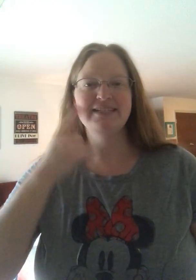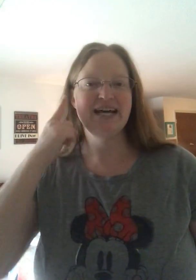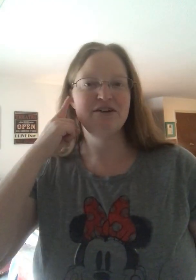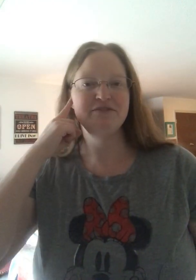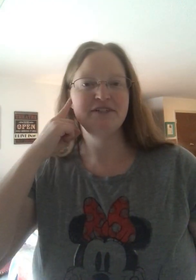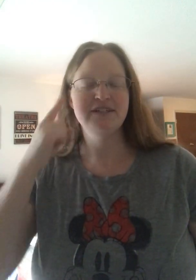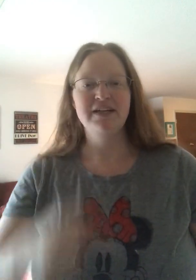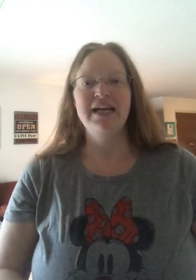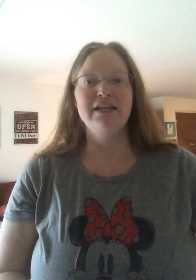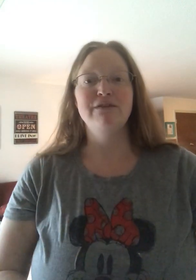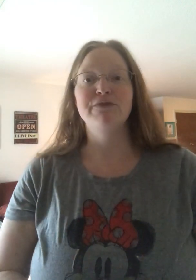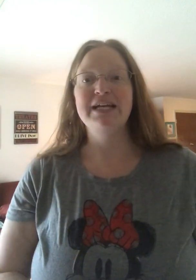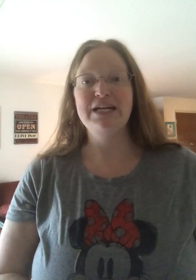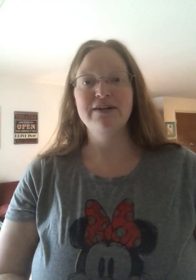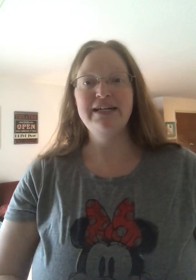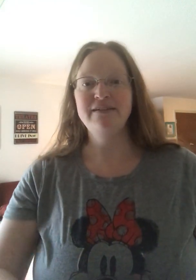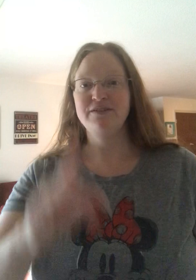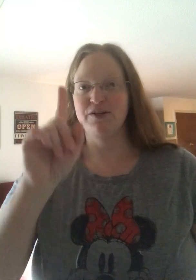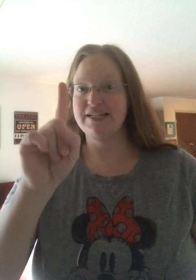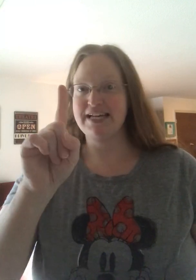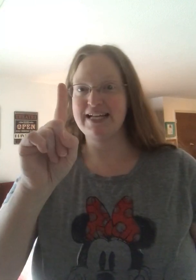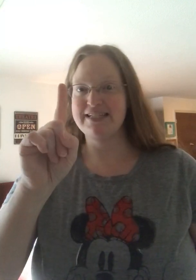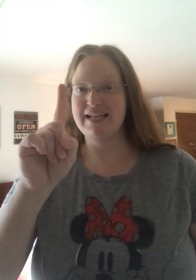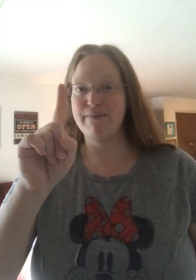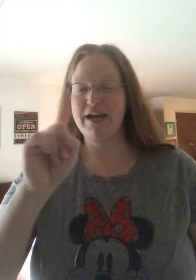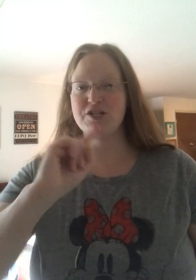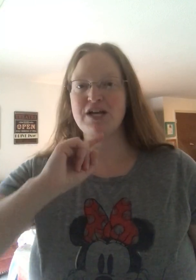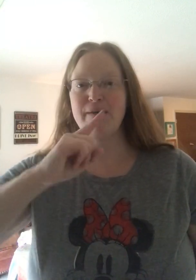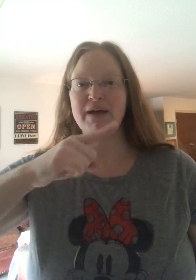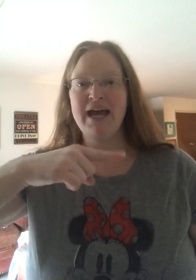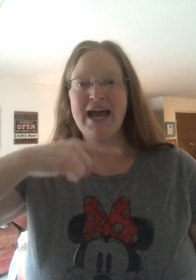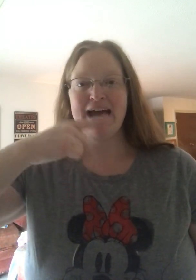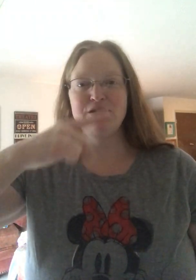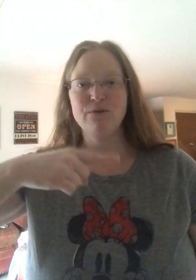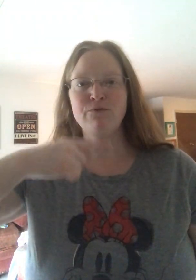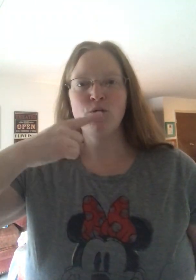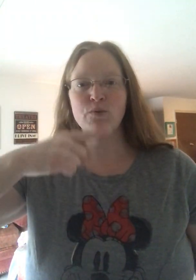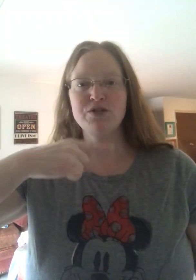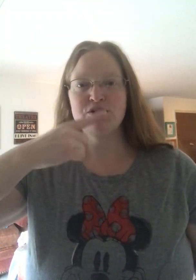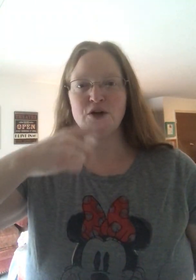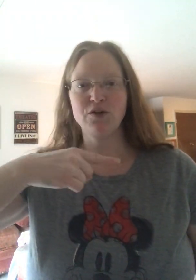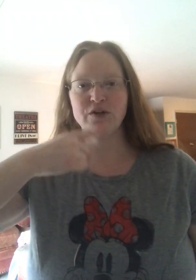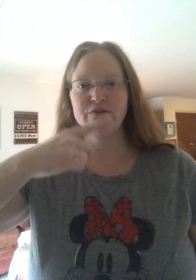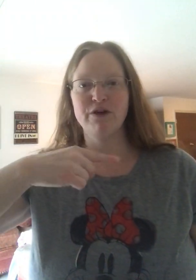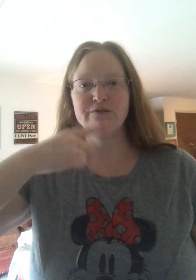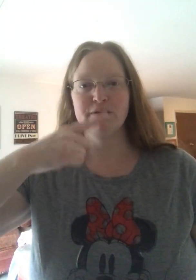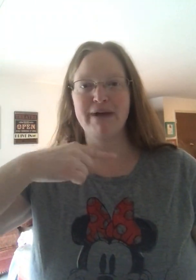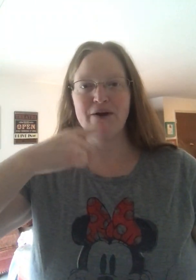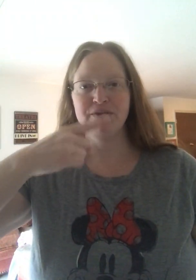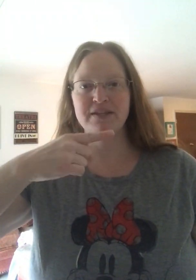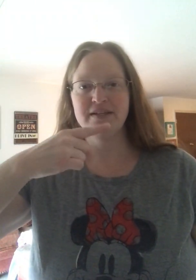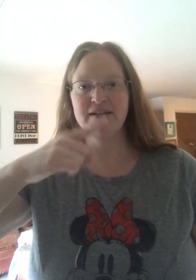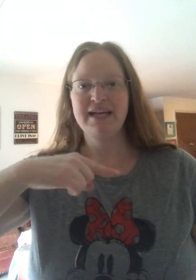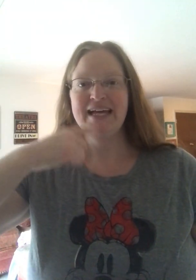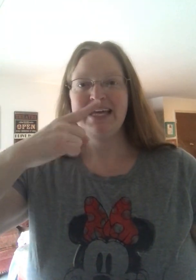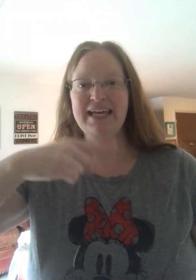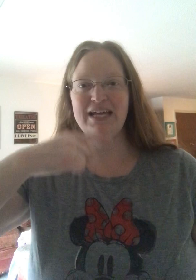Deaf. Then for hearing, you're going to take that same hand shape and do a forward circle in front of your mouth.